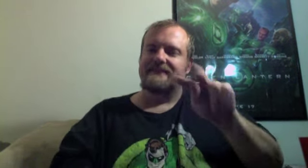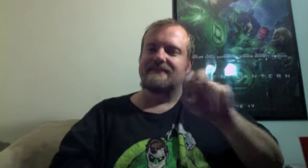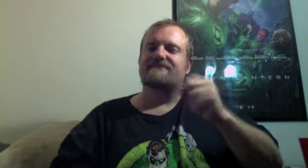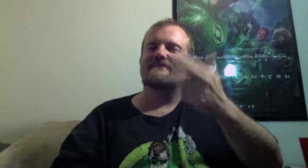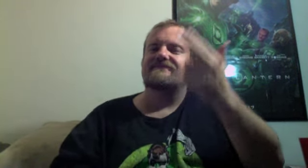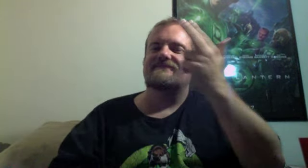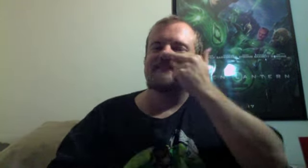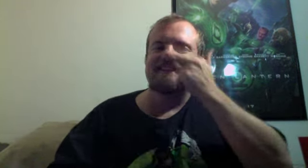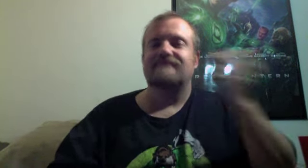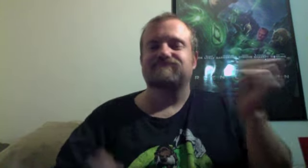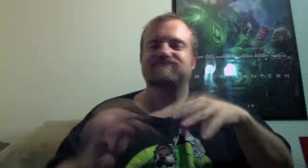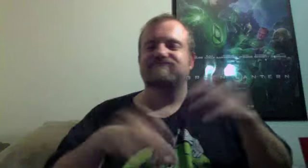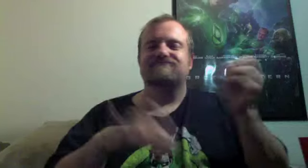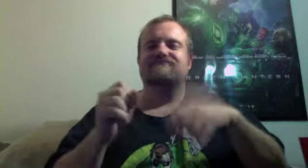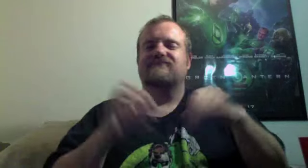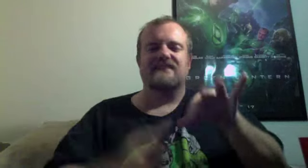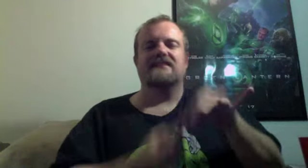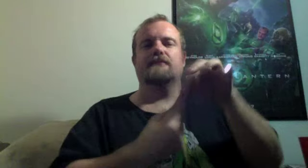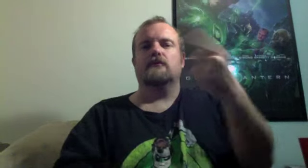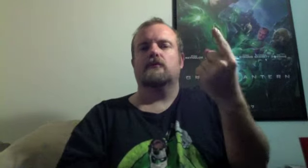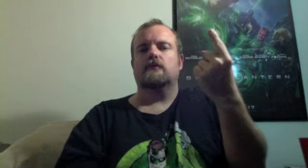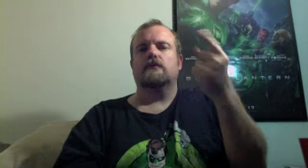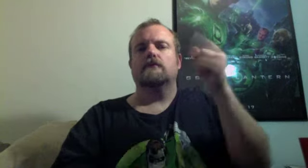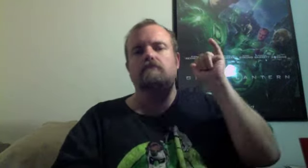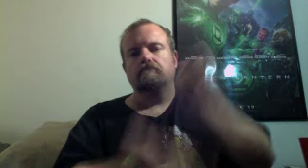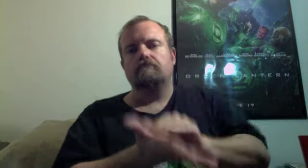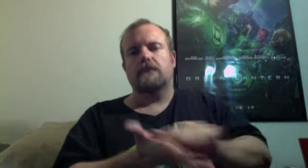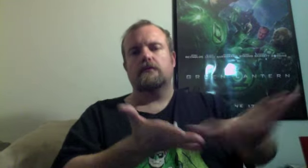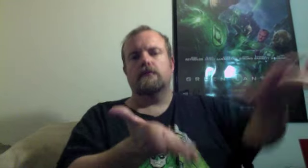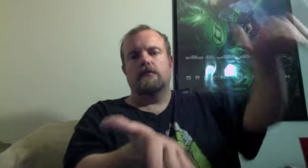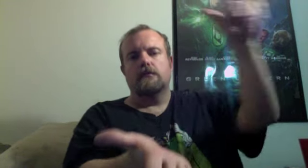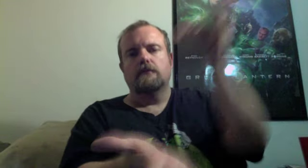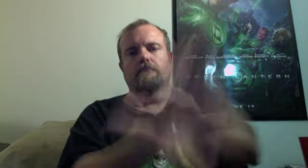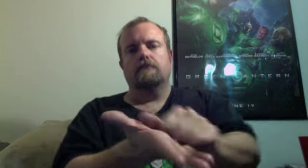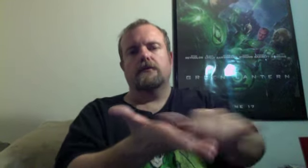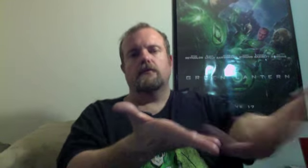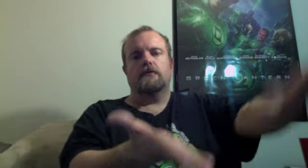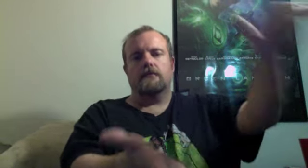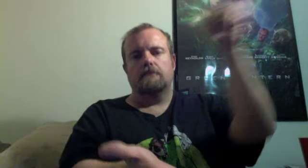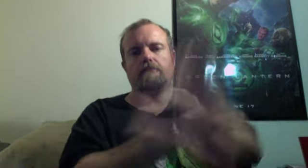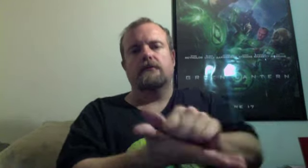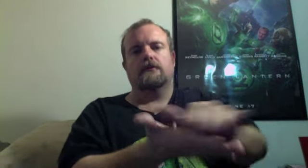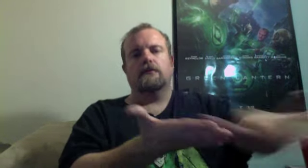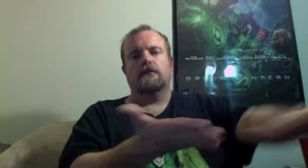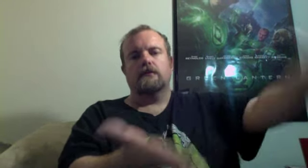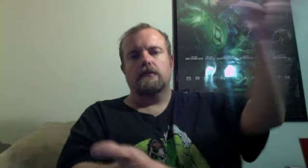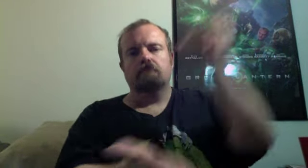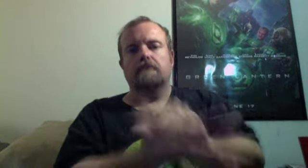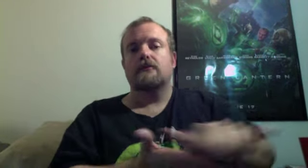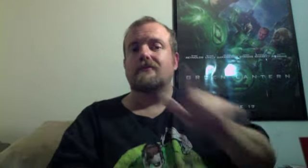Then some final taps to lay the band completely flat against the block. This perfects the shape.